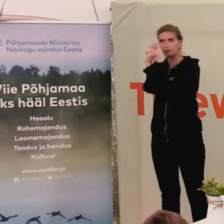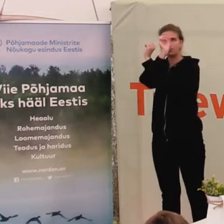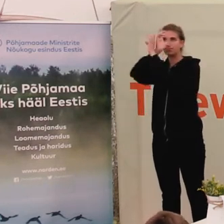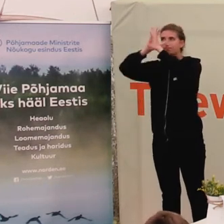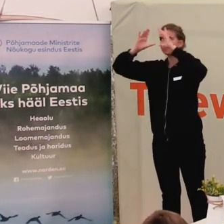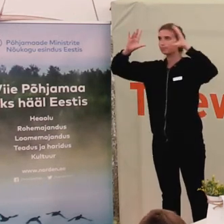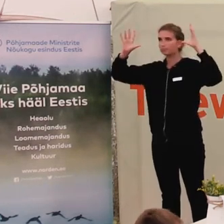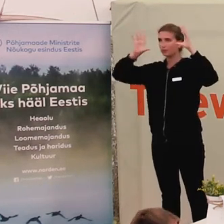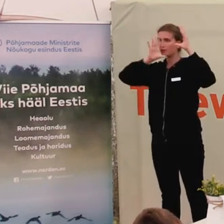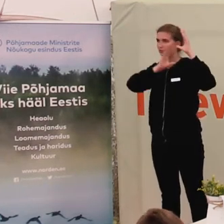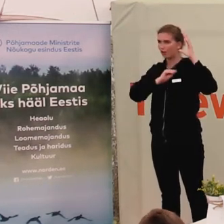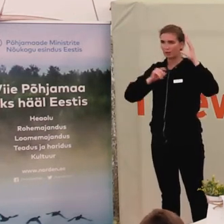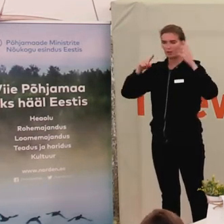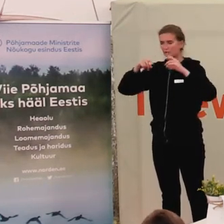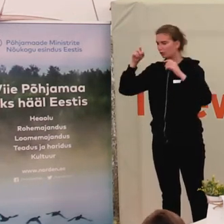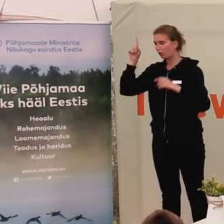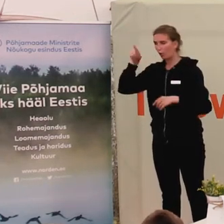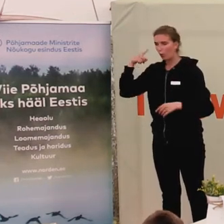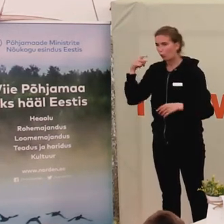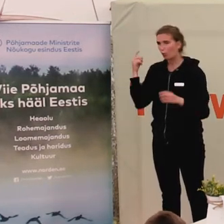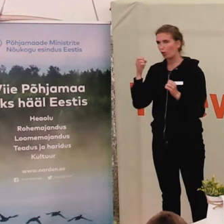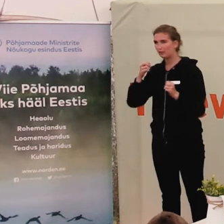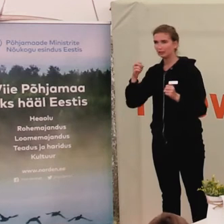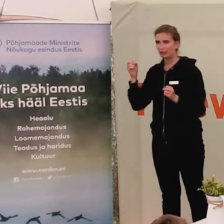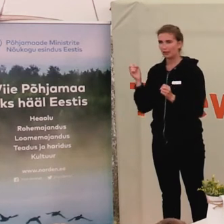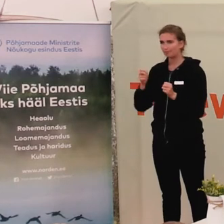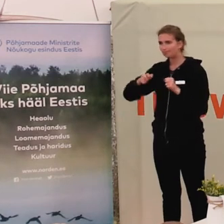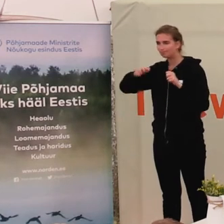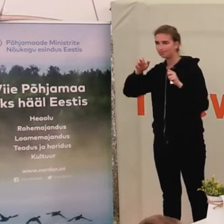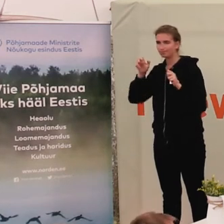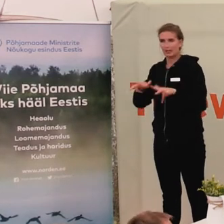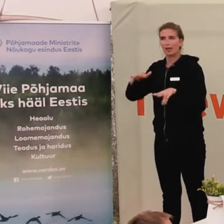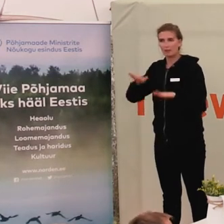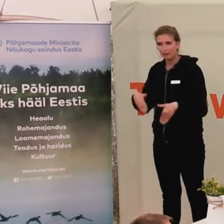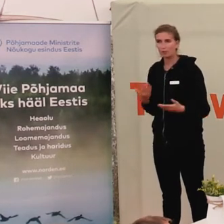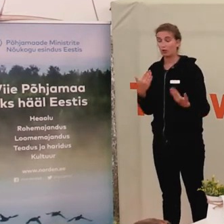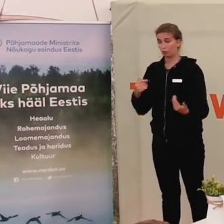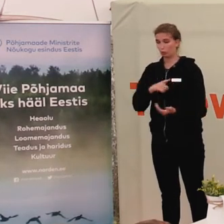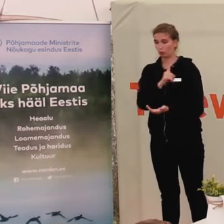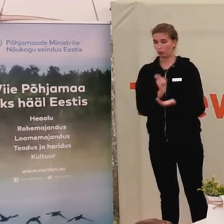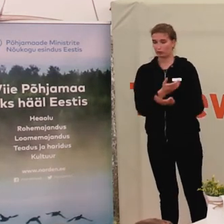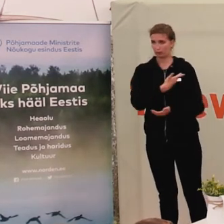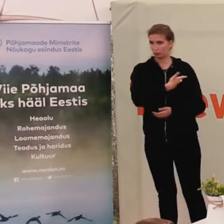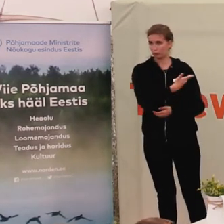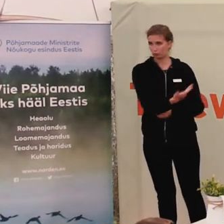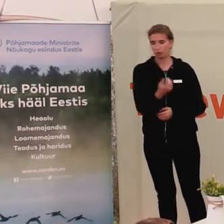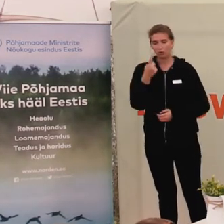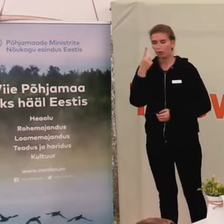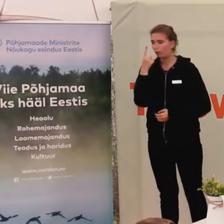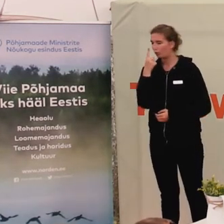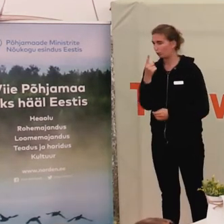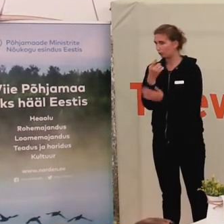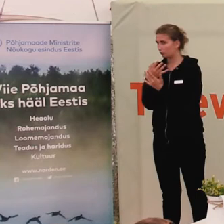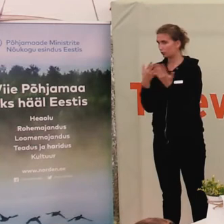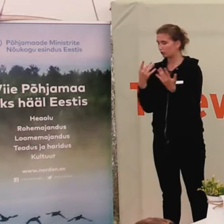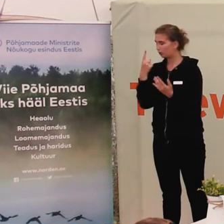can be as radical, as extremist as you want. And my question is, what would be the one thing, the